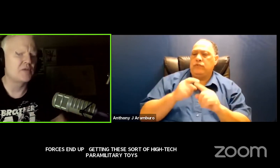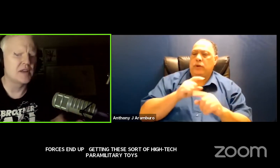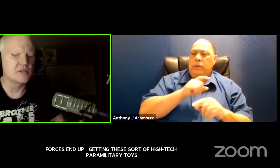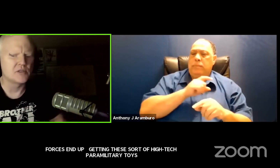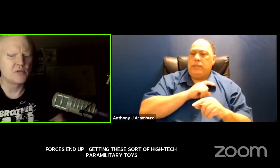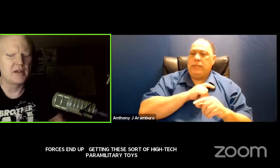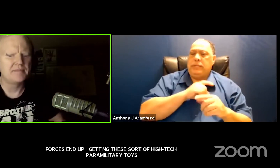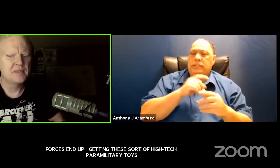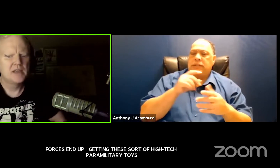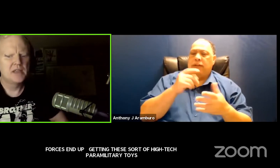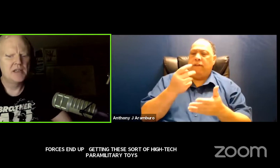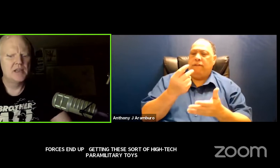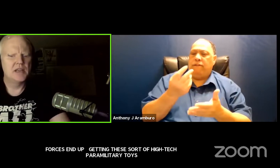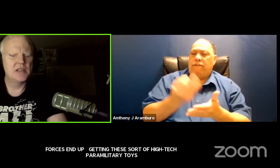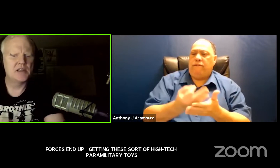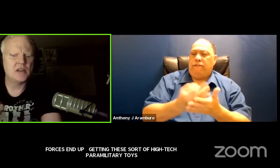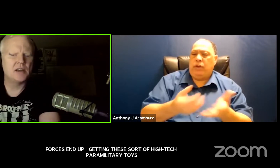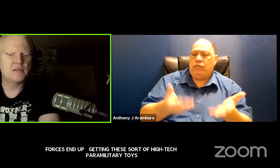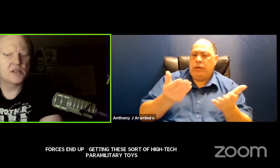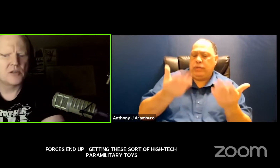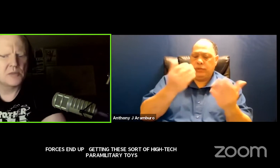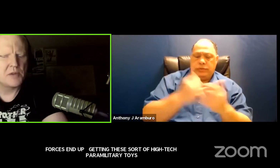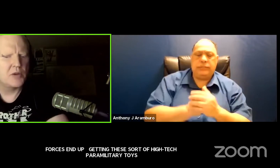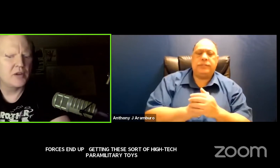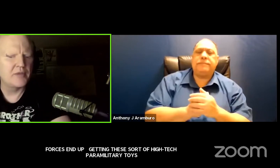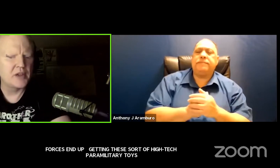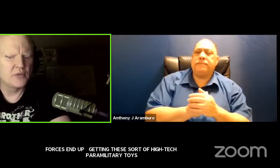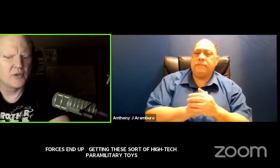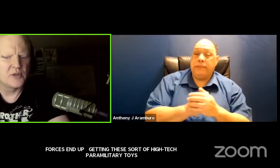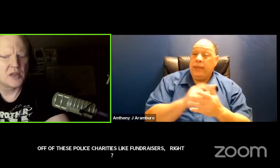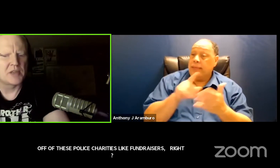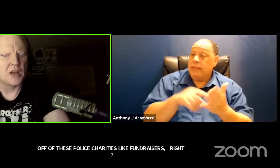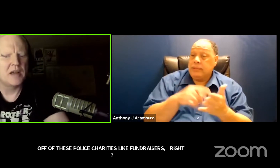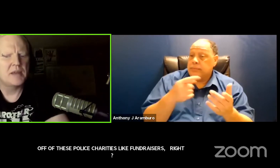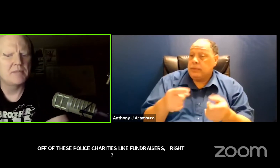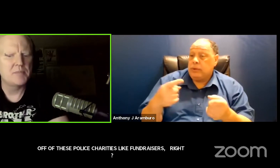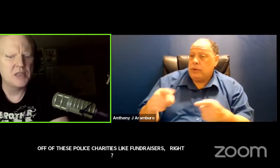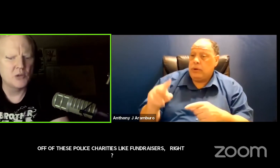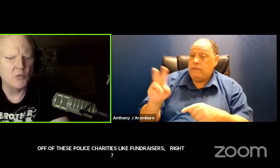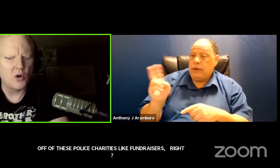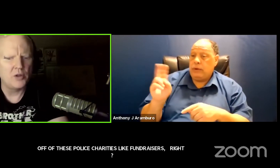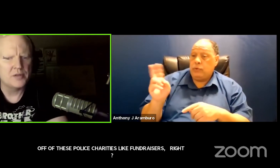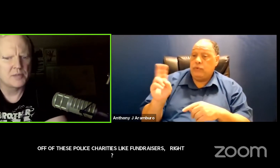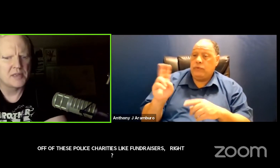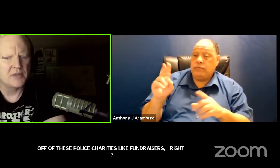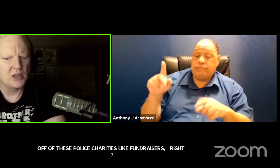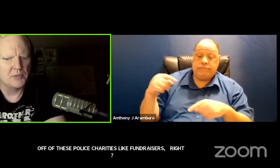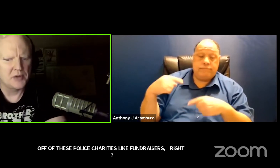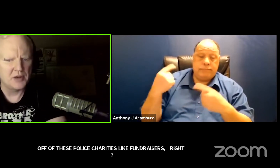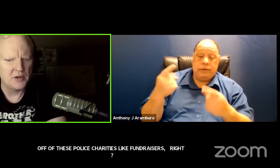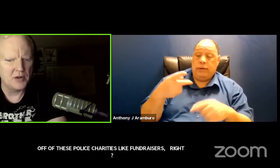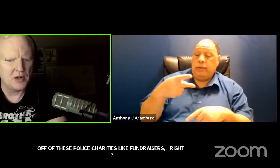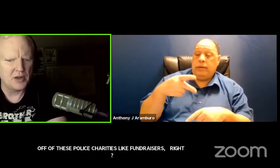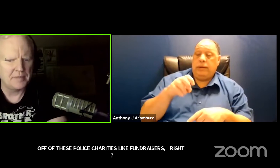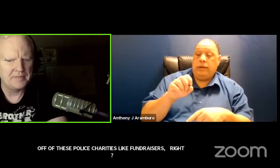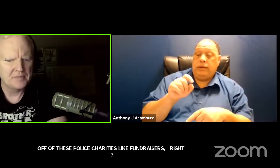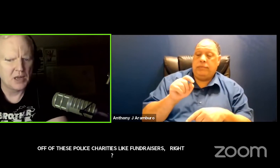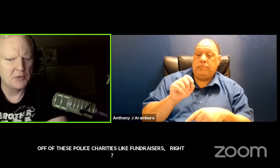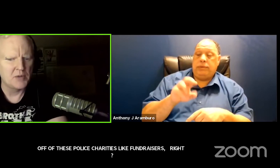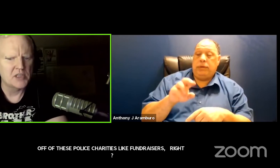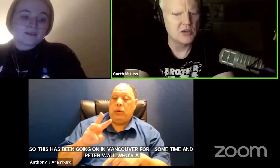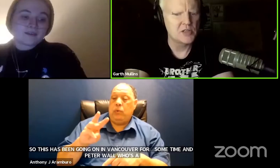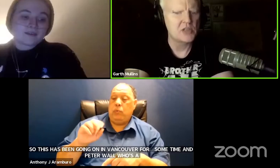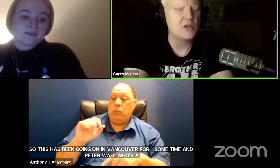like fundraisers right and uh so this has been going on vancouver for some time and peter wall who's a big developer here um